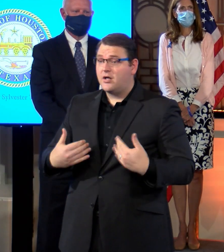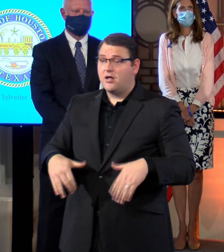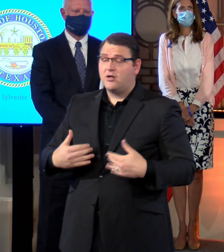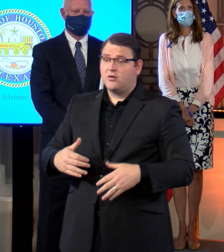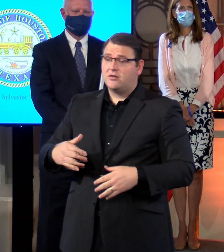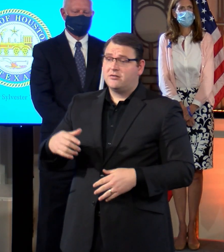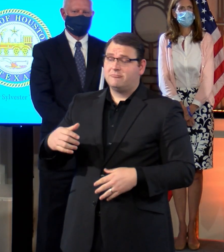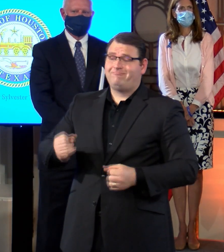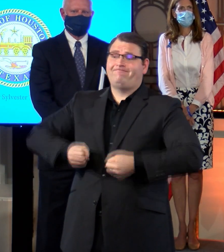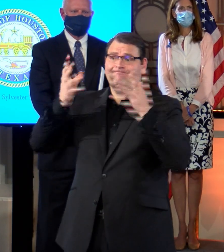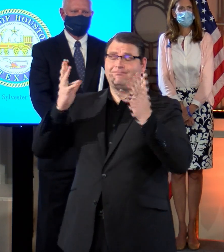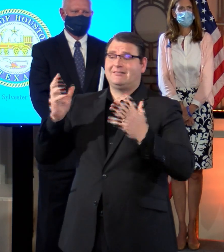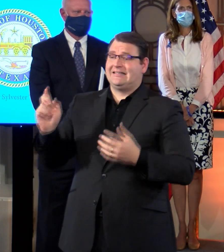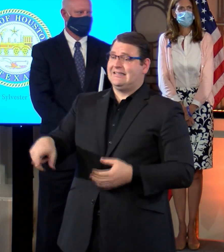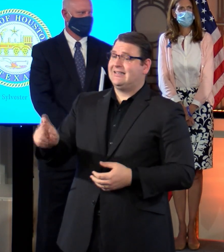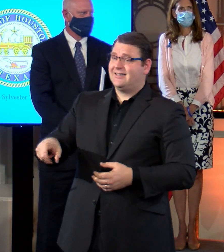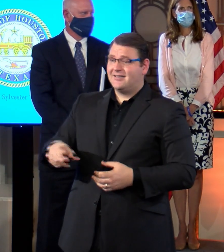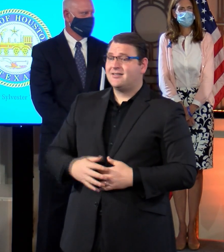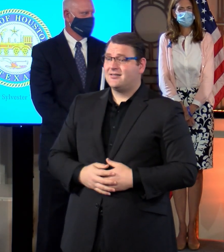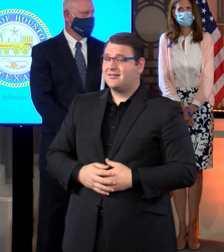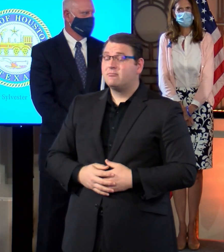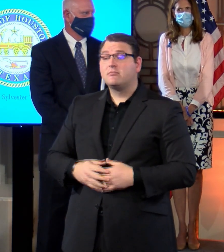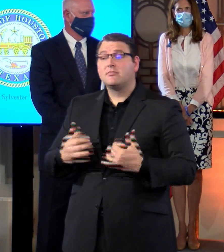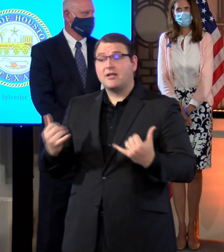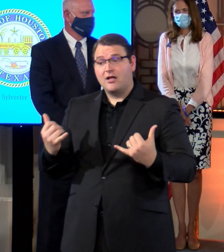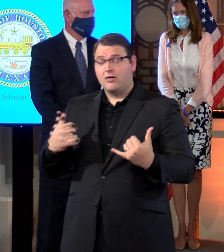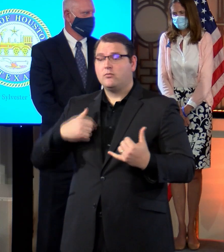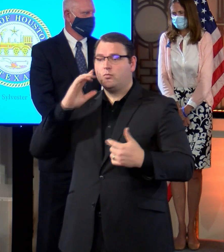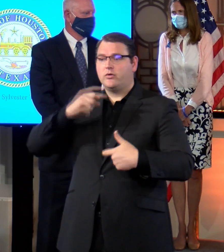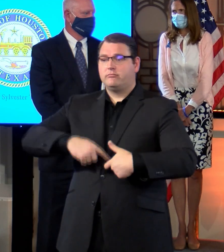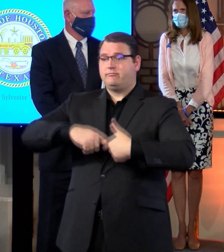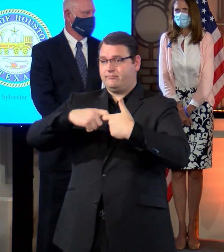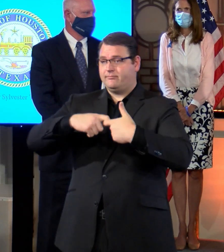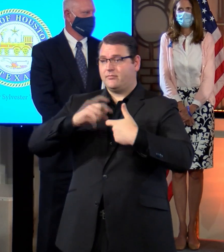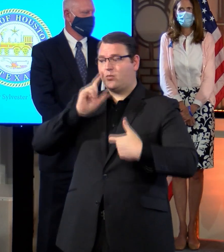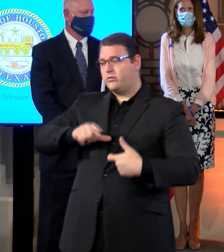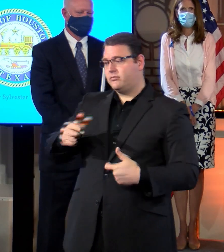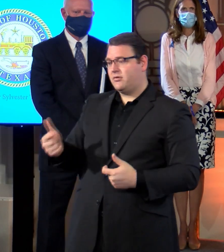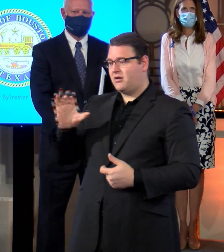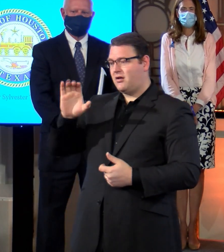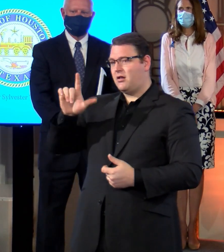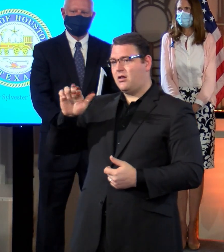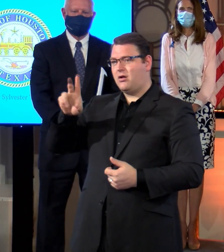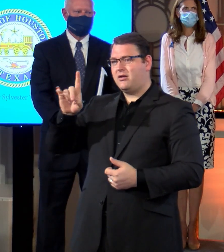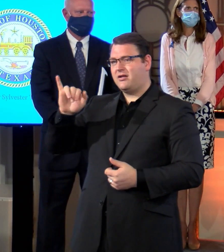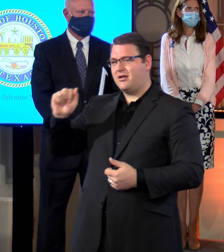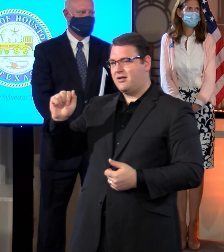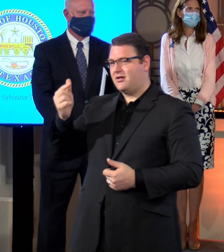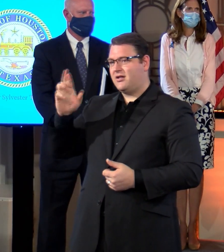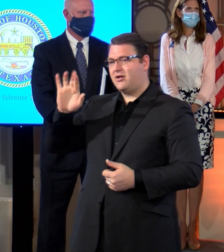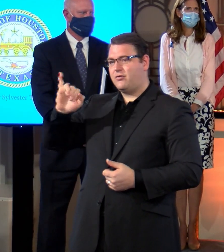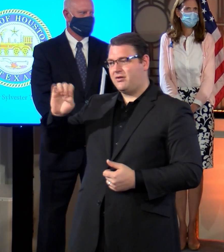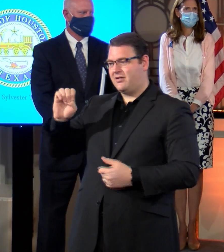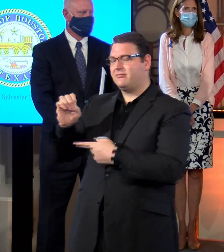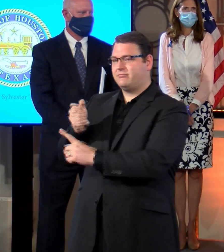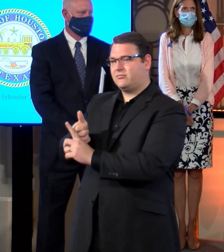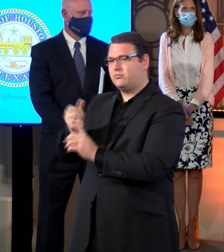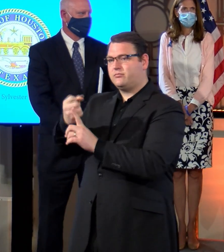need. And so at this point, let me yield to Claudia Gary, who is with Baker